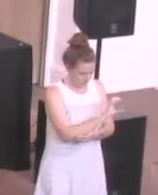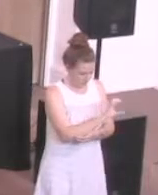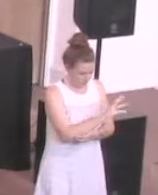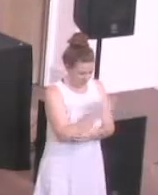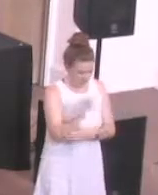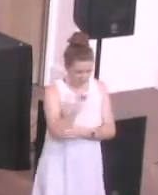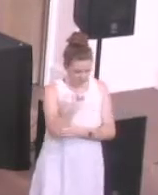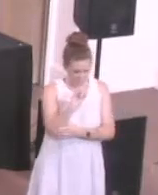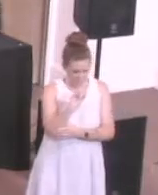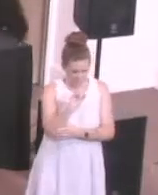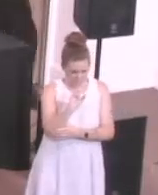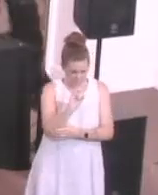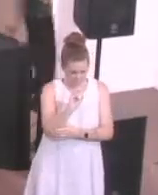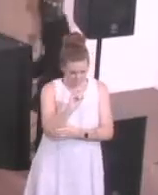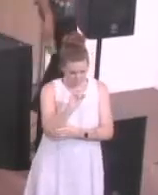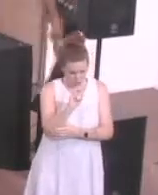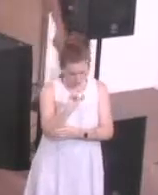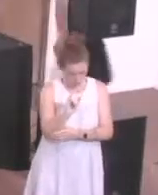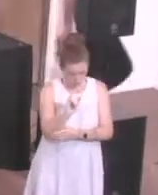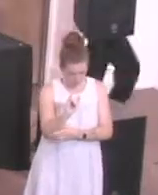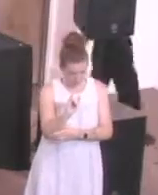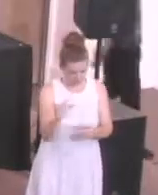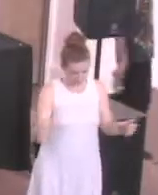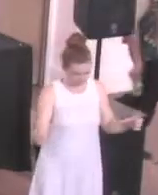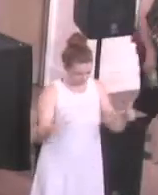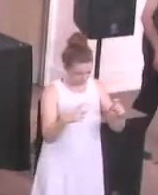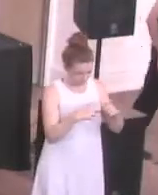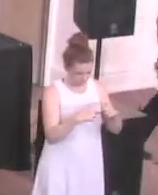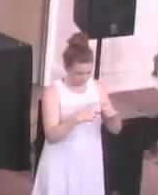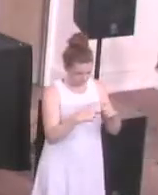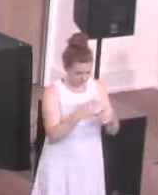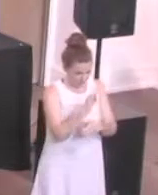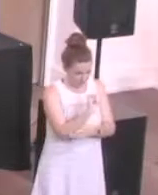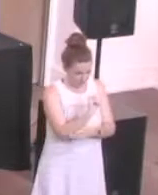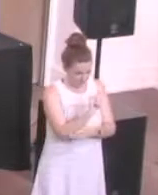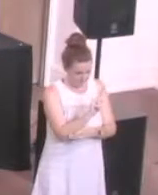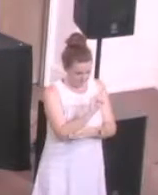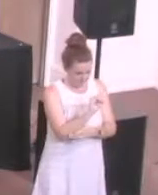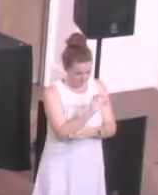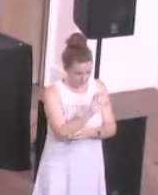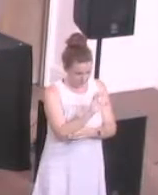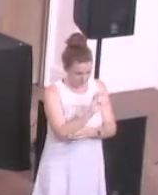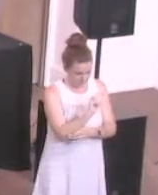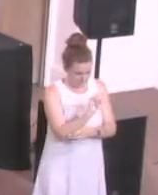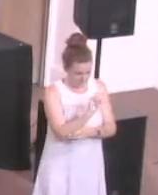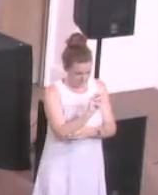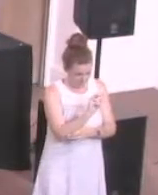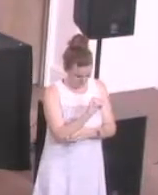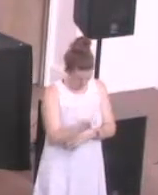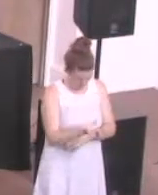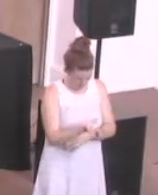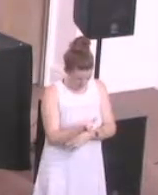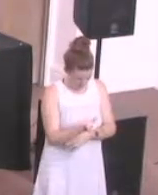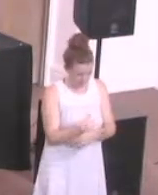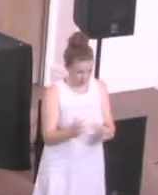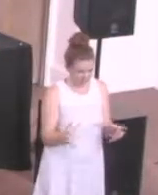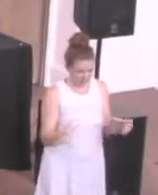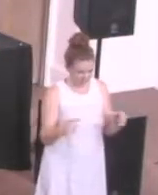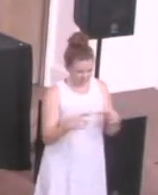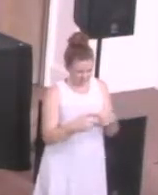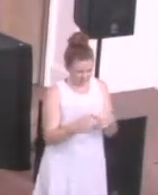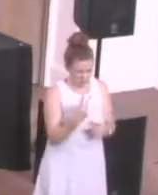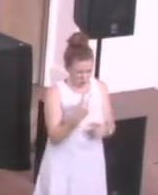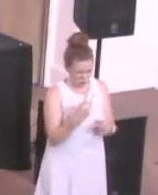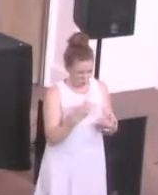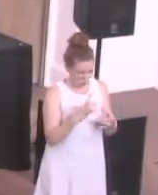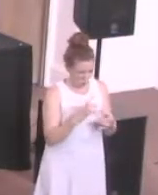through music. And he's going to tell you, I'm sure, part of his testimony of how he started. And I thought, yeah, you know what? They all say that. So let me do some listening